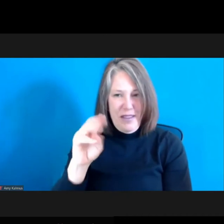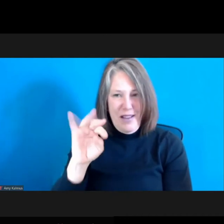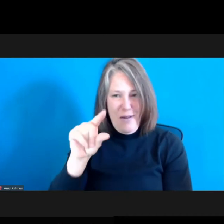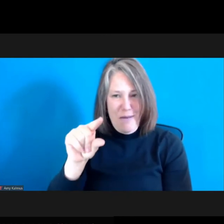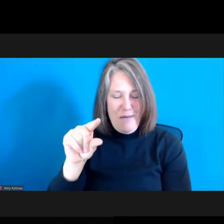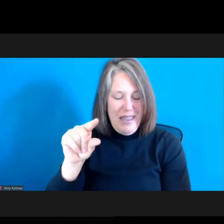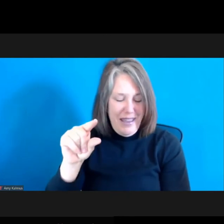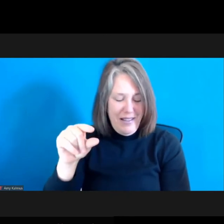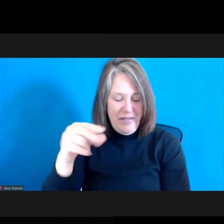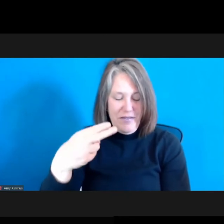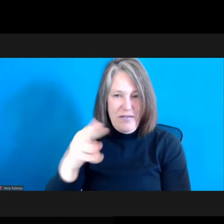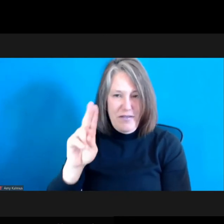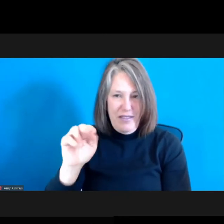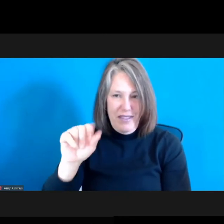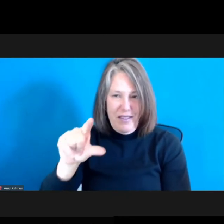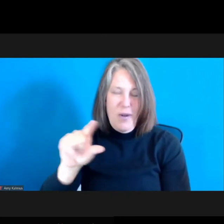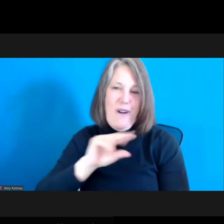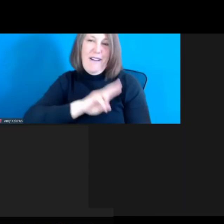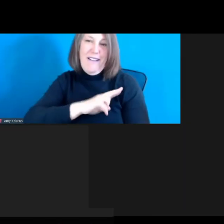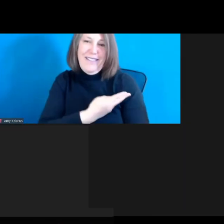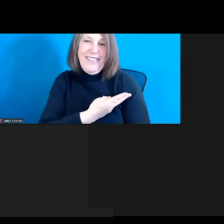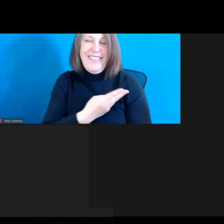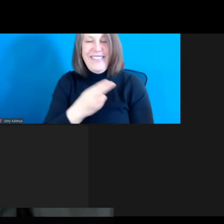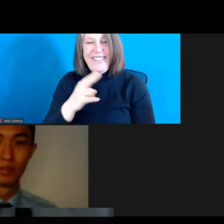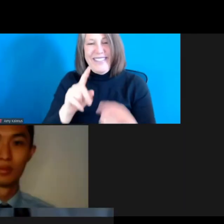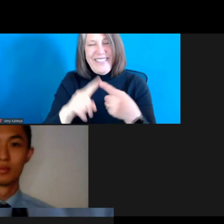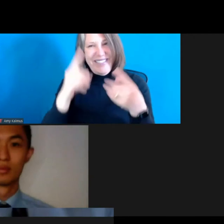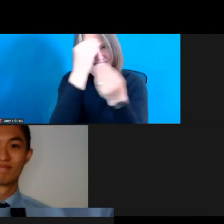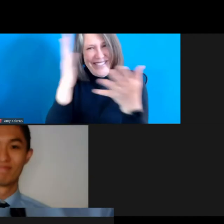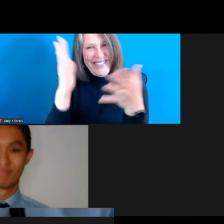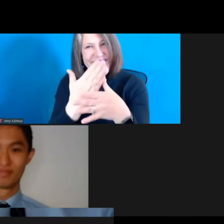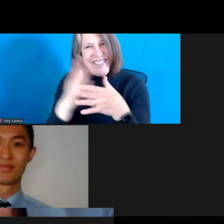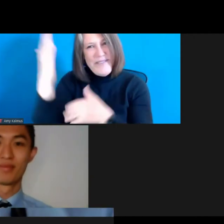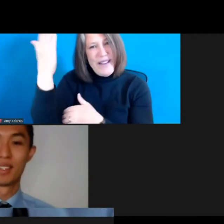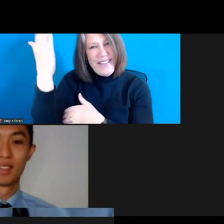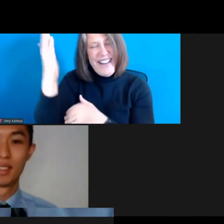on and share. That would be awesome.